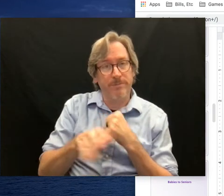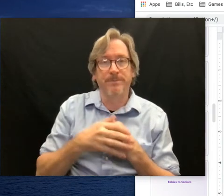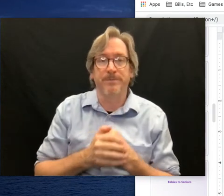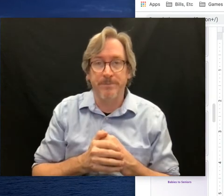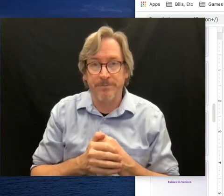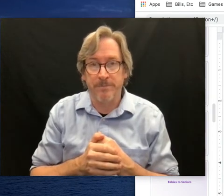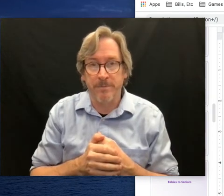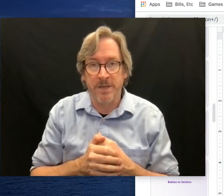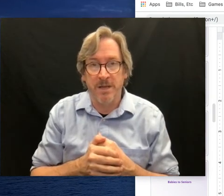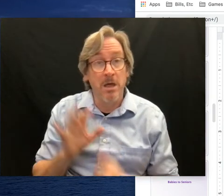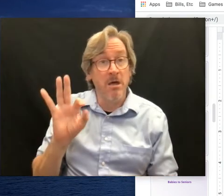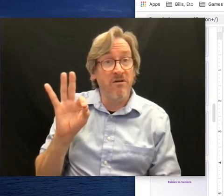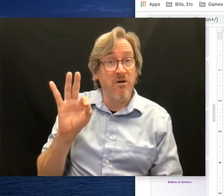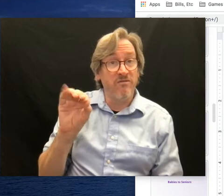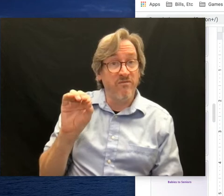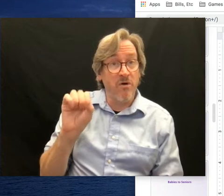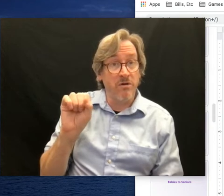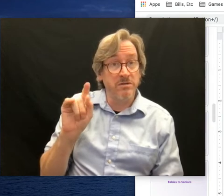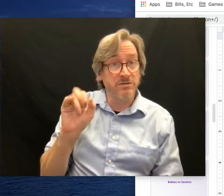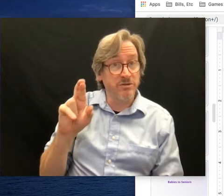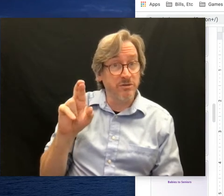Birth.